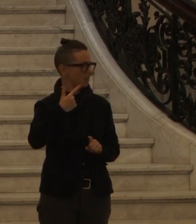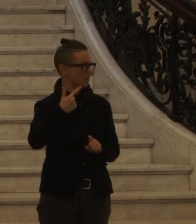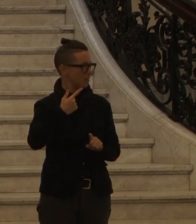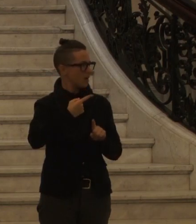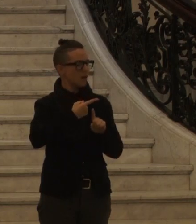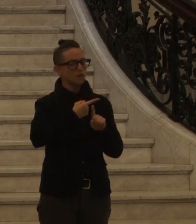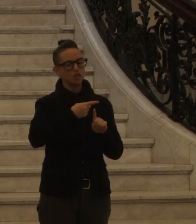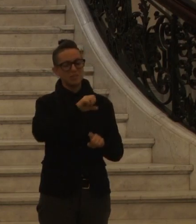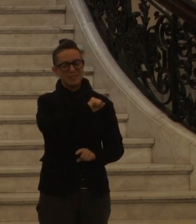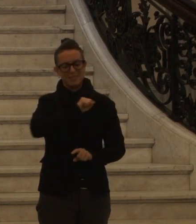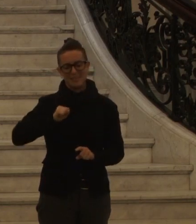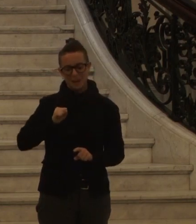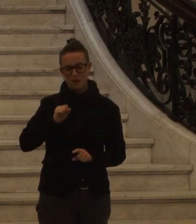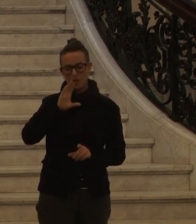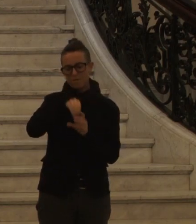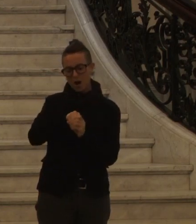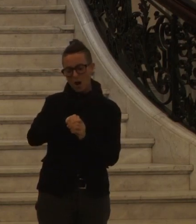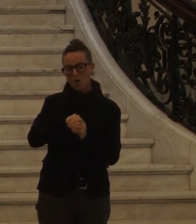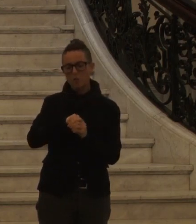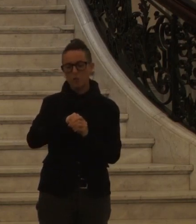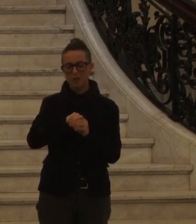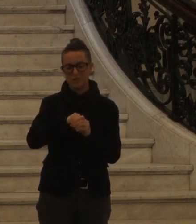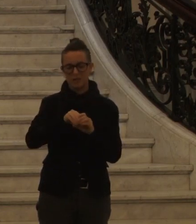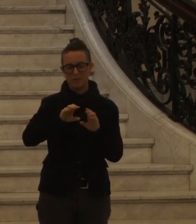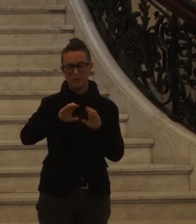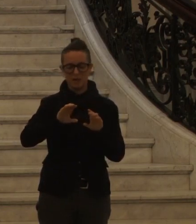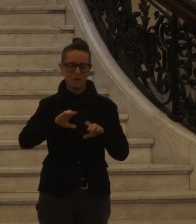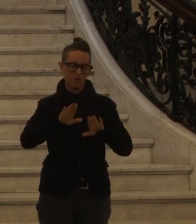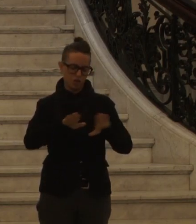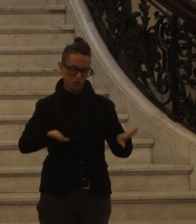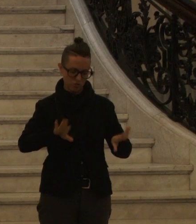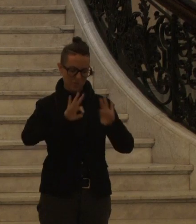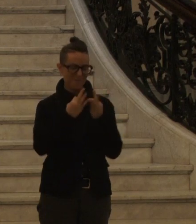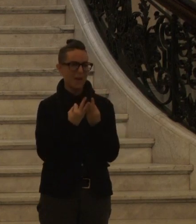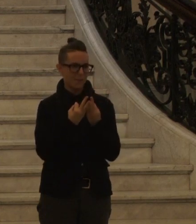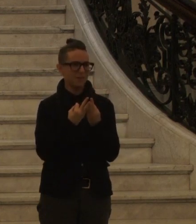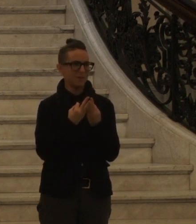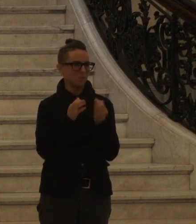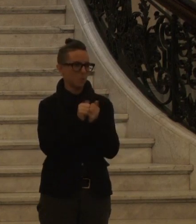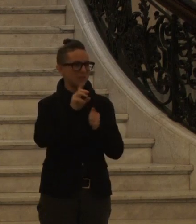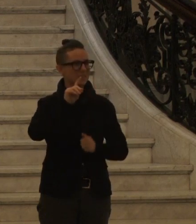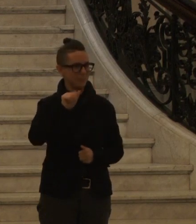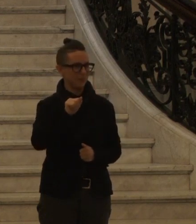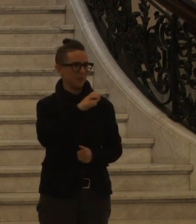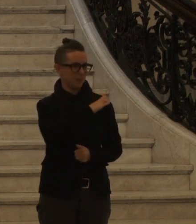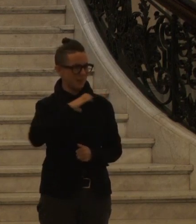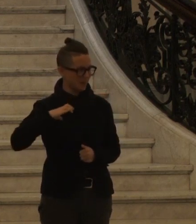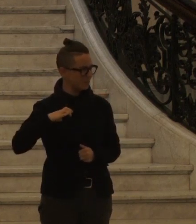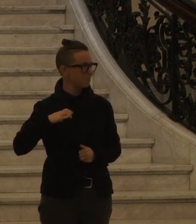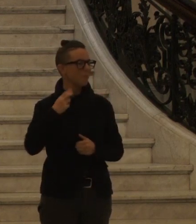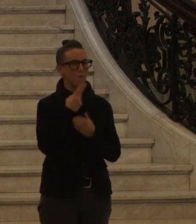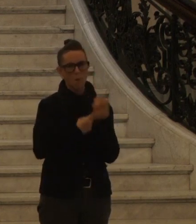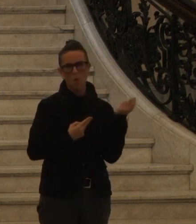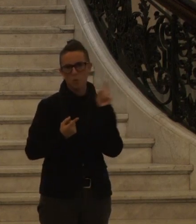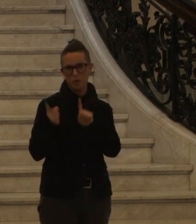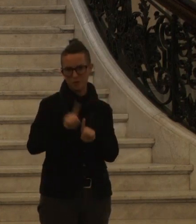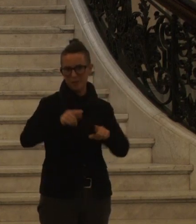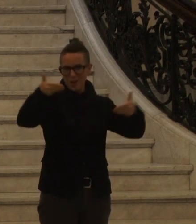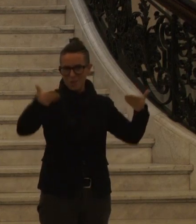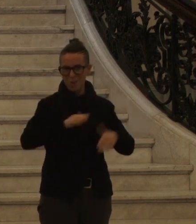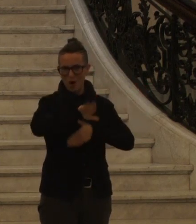Children, Families, and Persons with Disability. She's gonna come up and say a few remarks and welcome everybody to the building. Thank